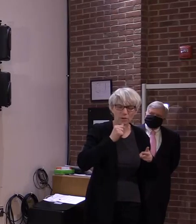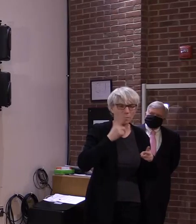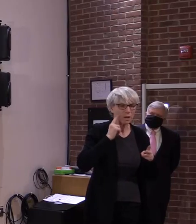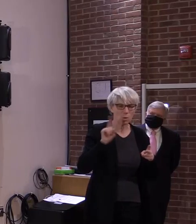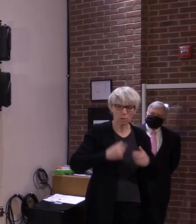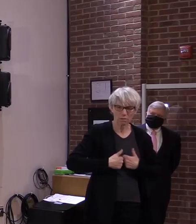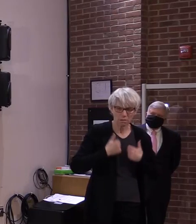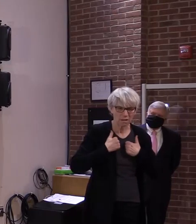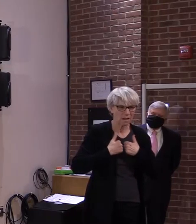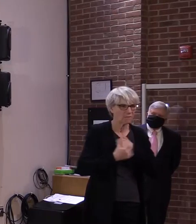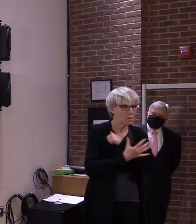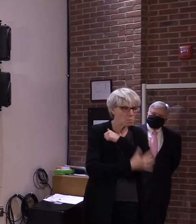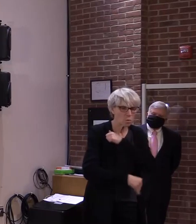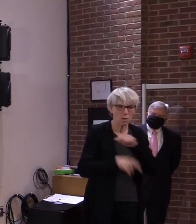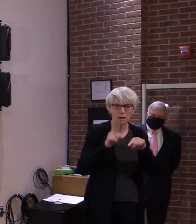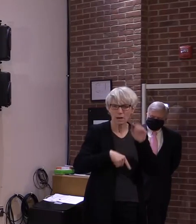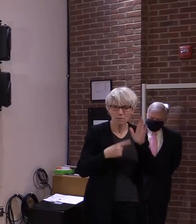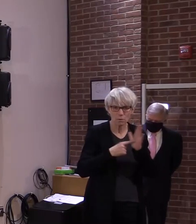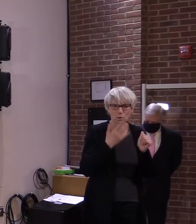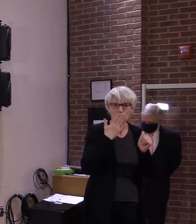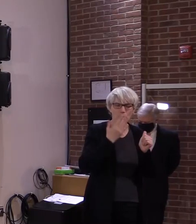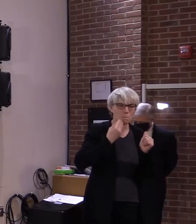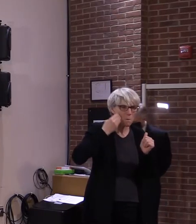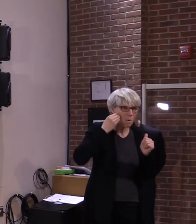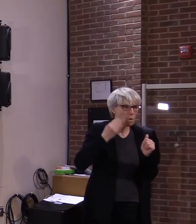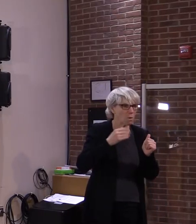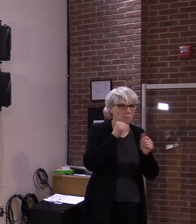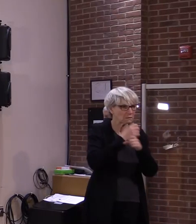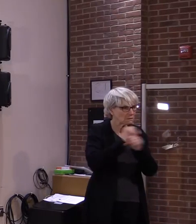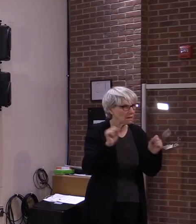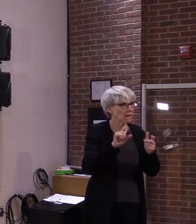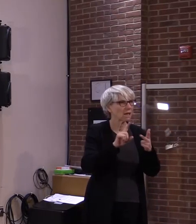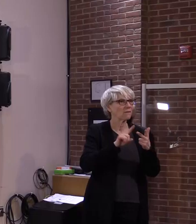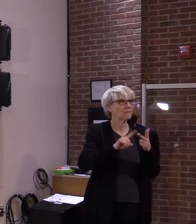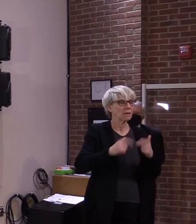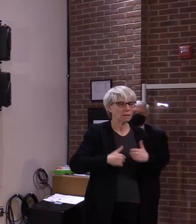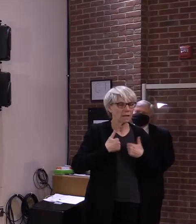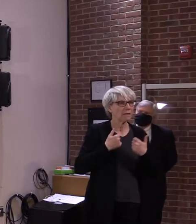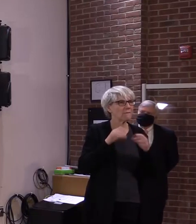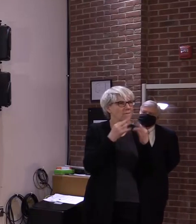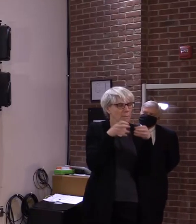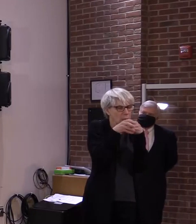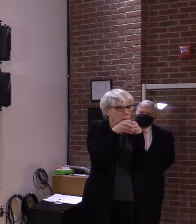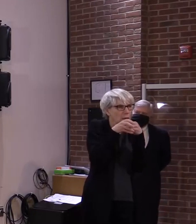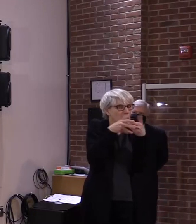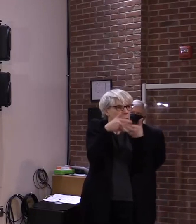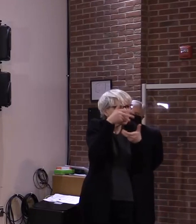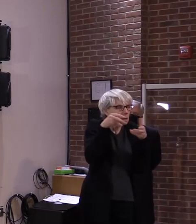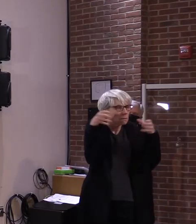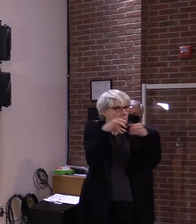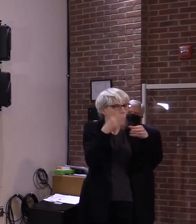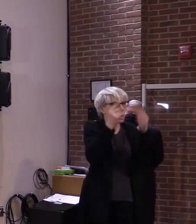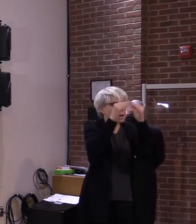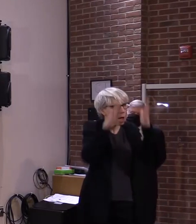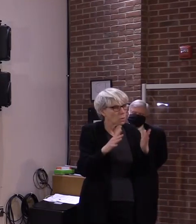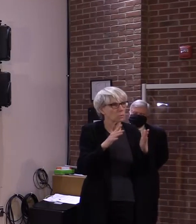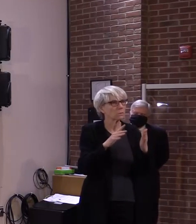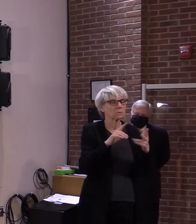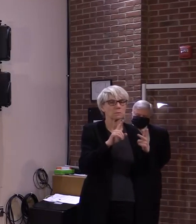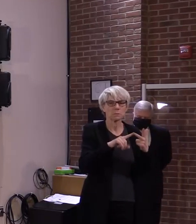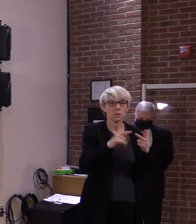more adverse circumstances in terms of their housing, live in multi-generational housing more frequently, and often